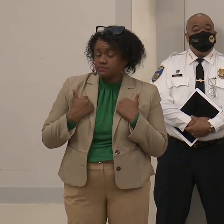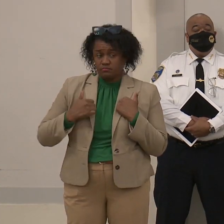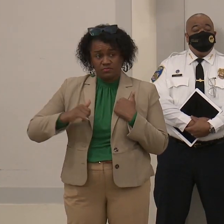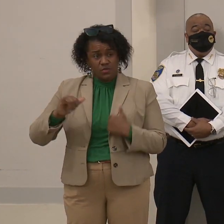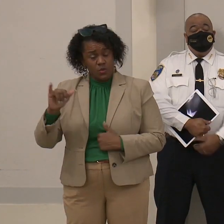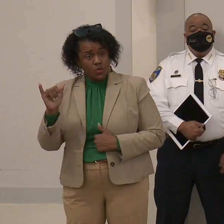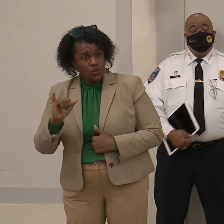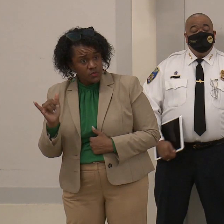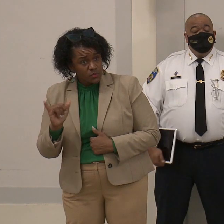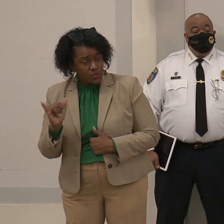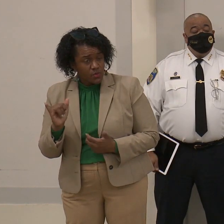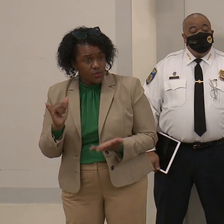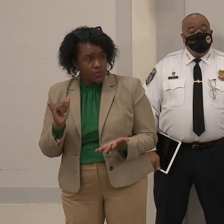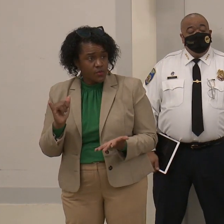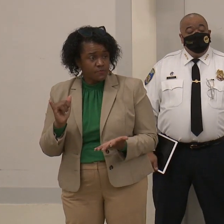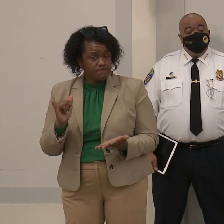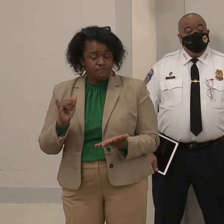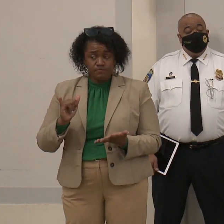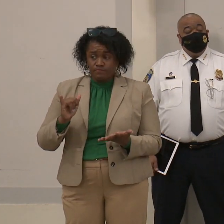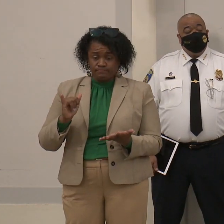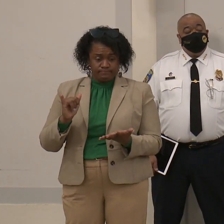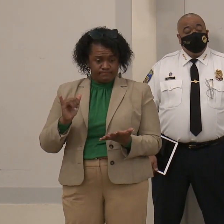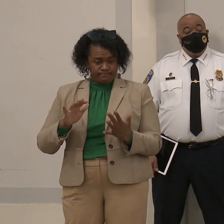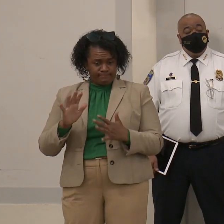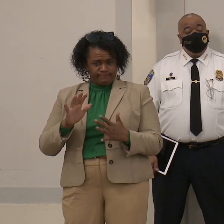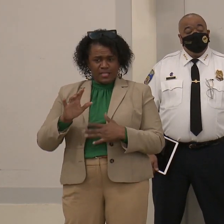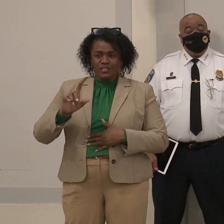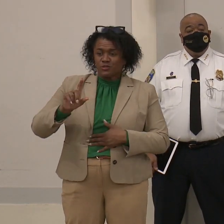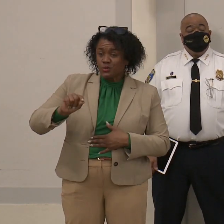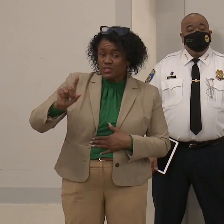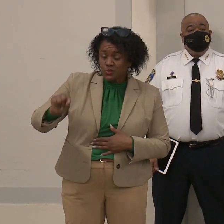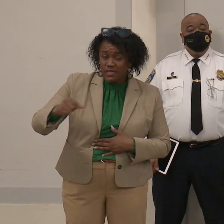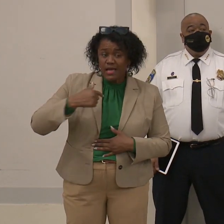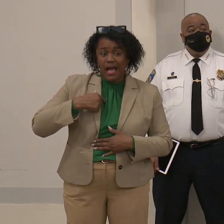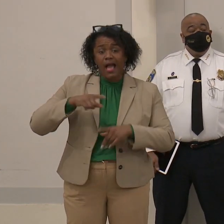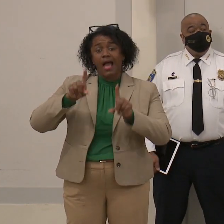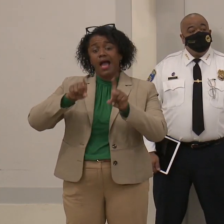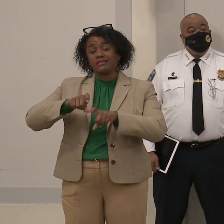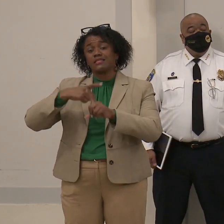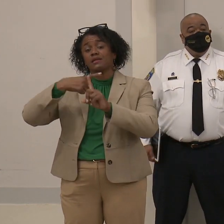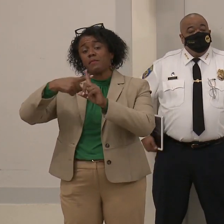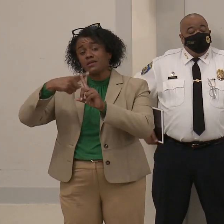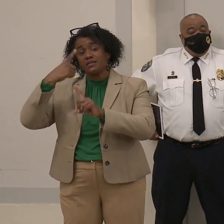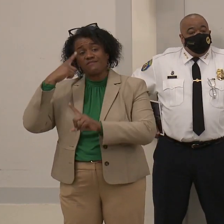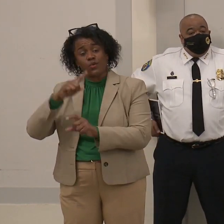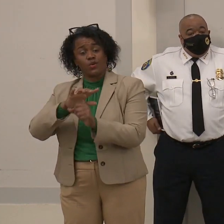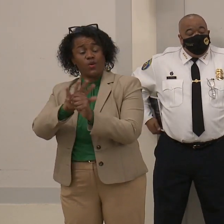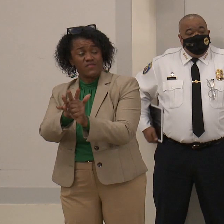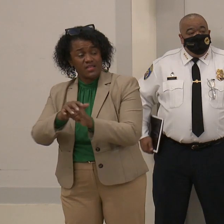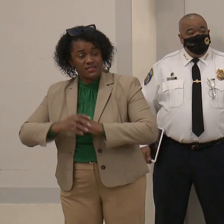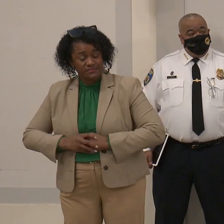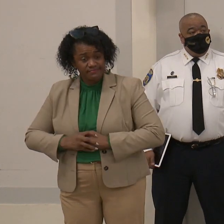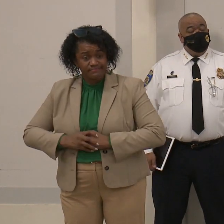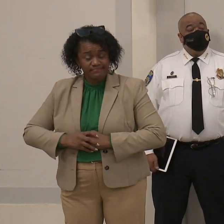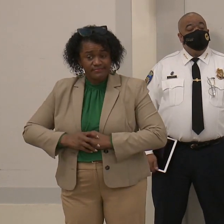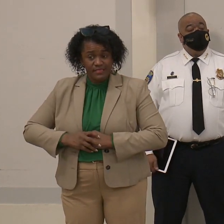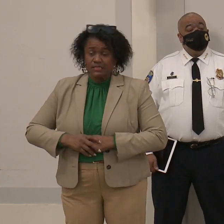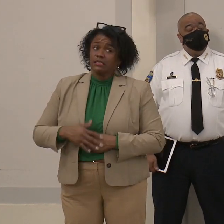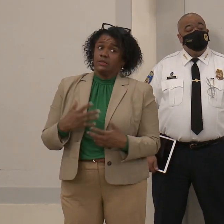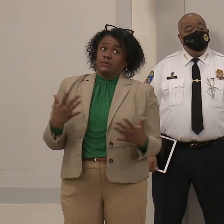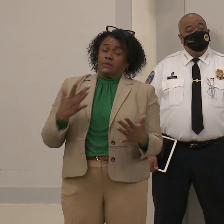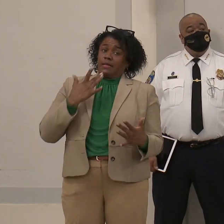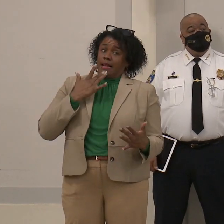And in May 2020, I tested positive for COVID-19.